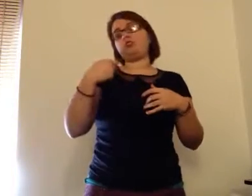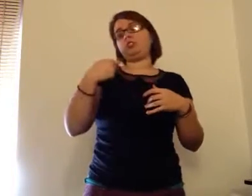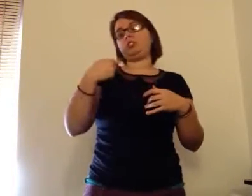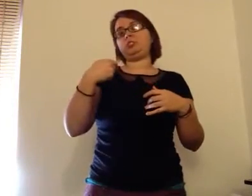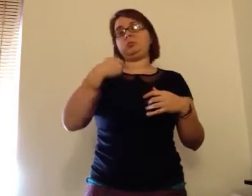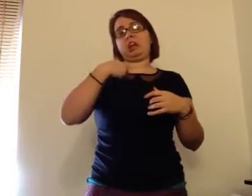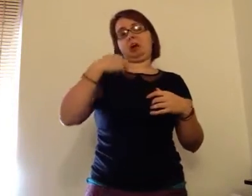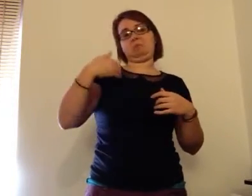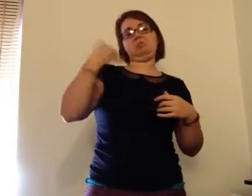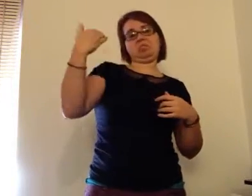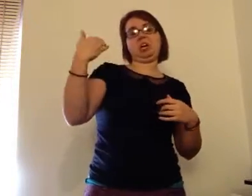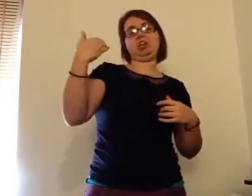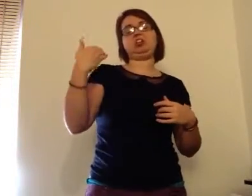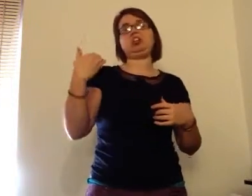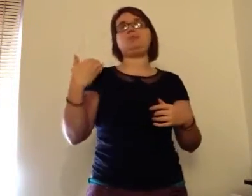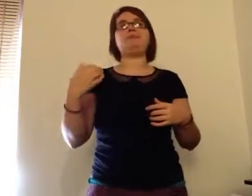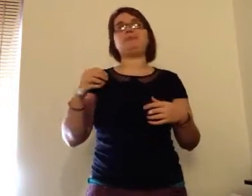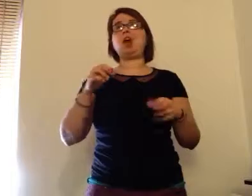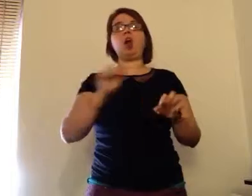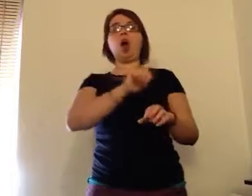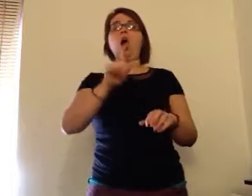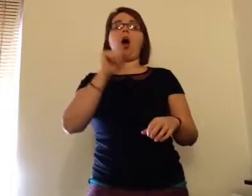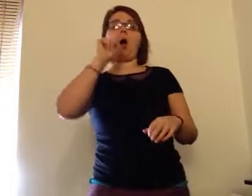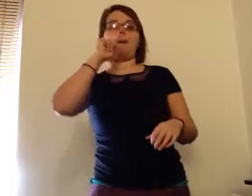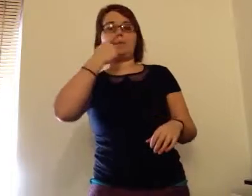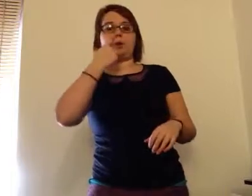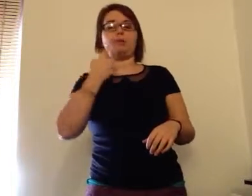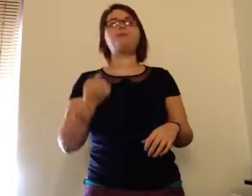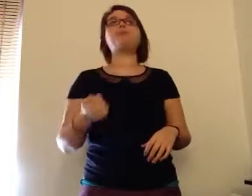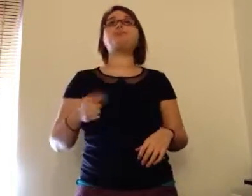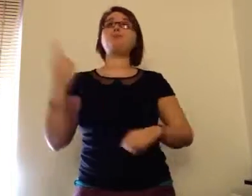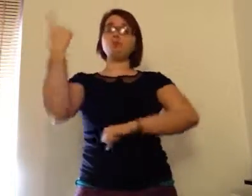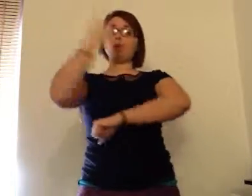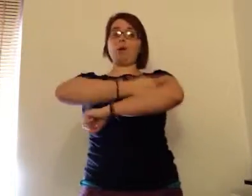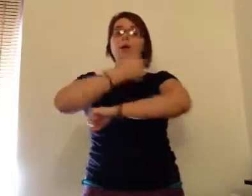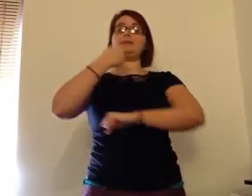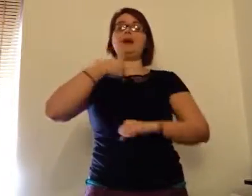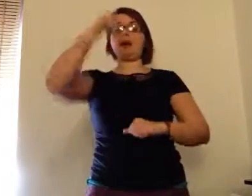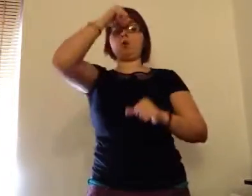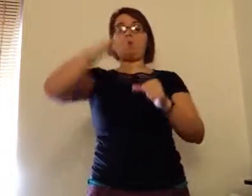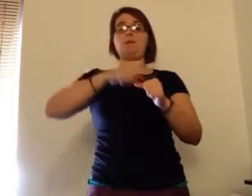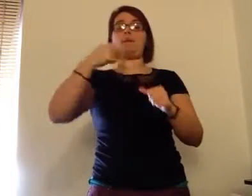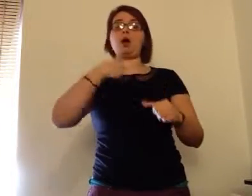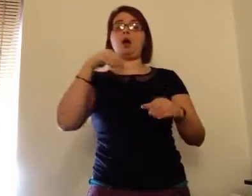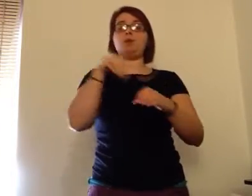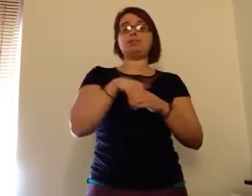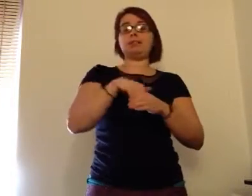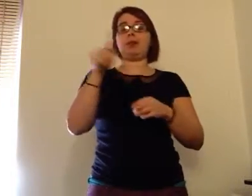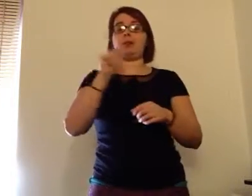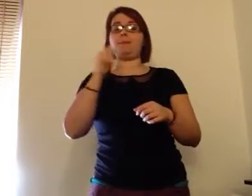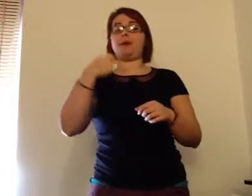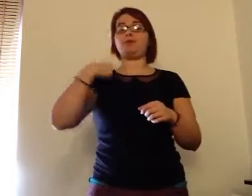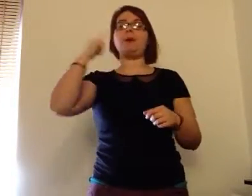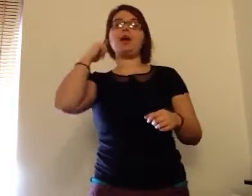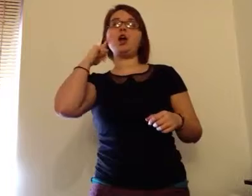And one day I remember there was, I was in the bathroom. And I heard some kind of gurgling, strange noise coming out of the